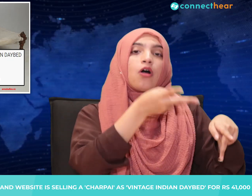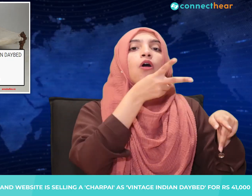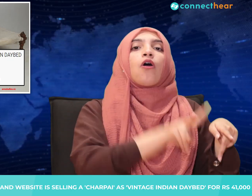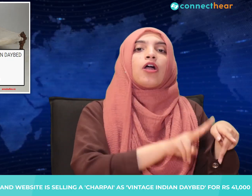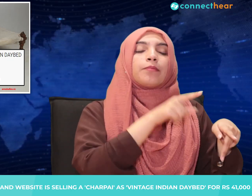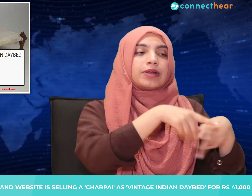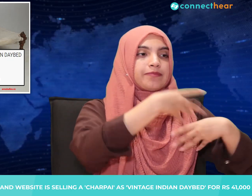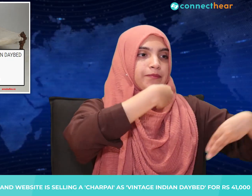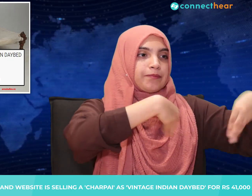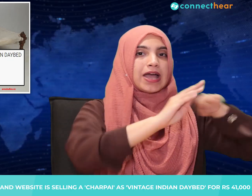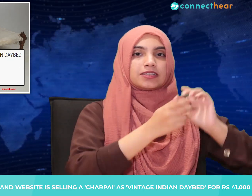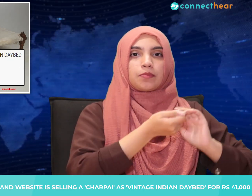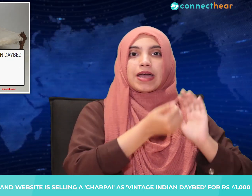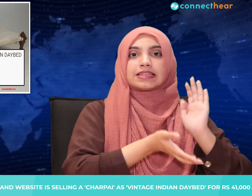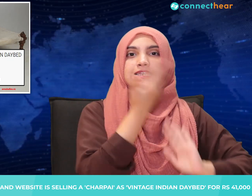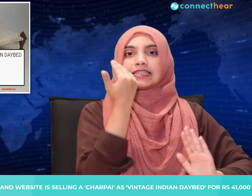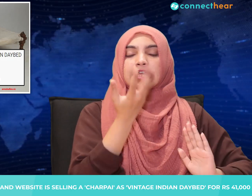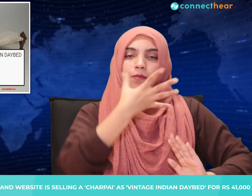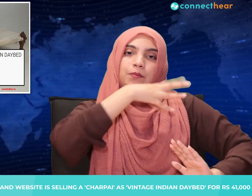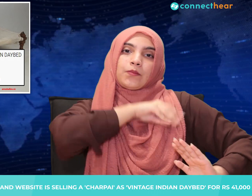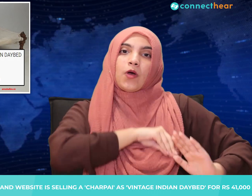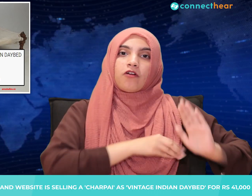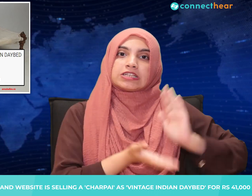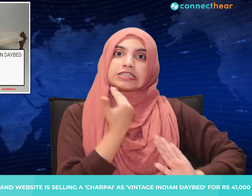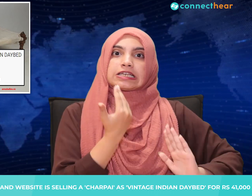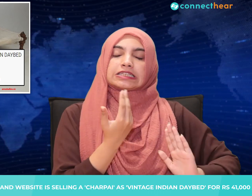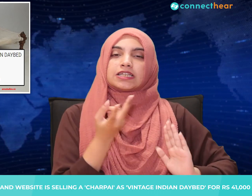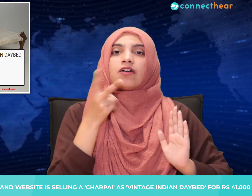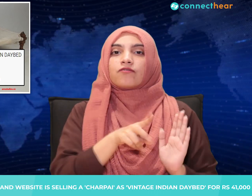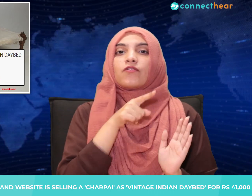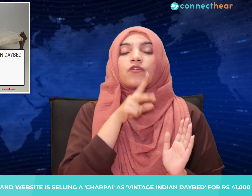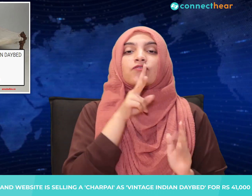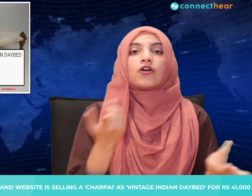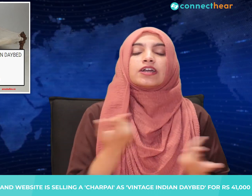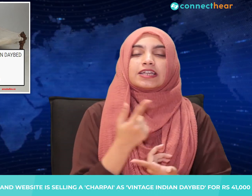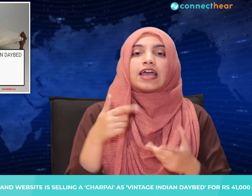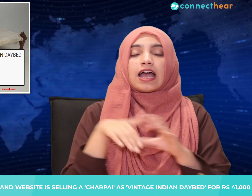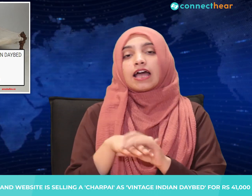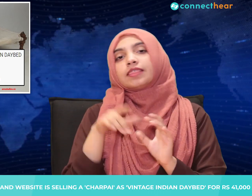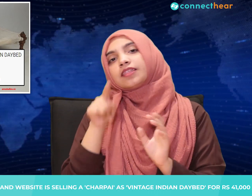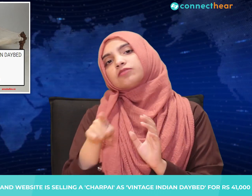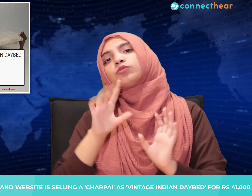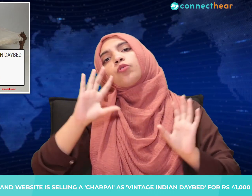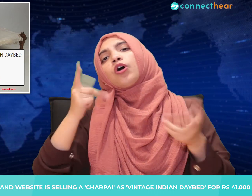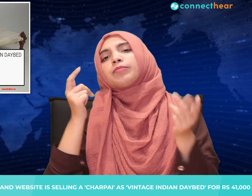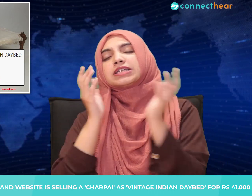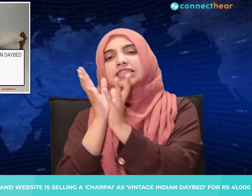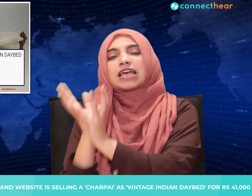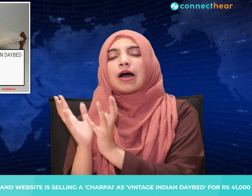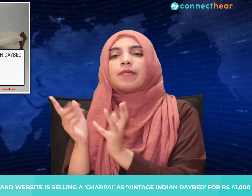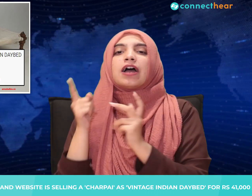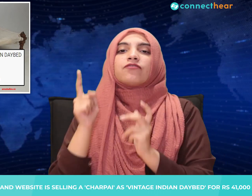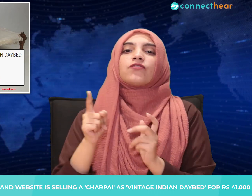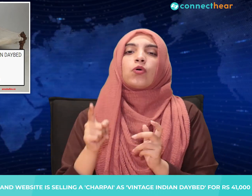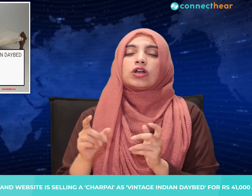to India, China, and Indonesia, every piece is handmade, old, and